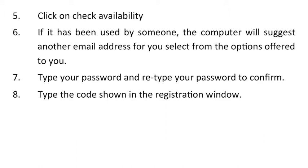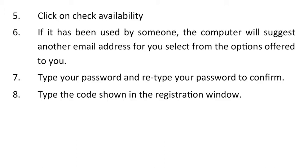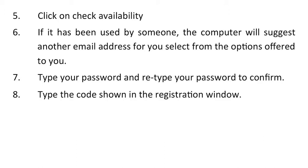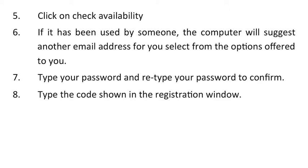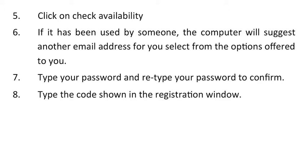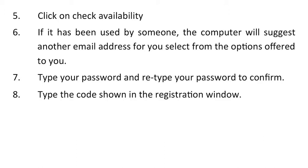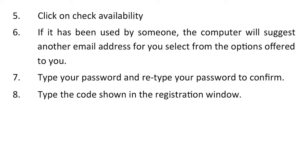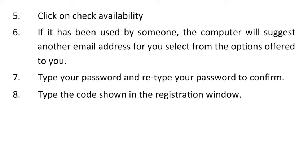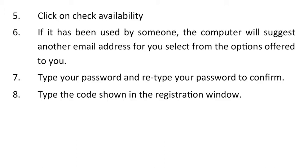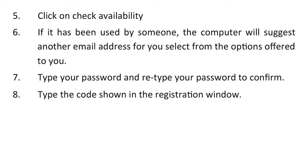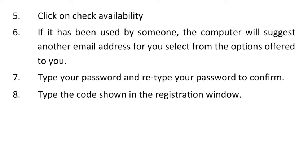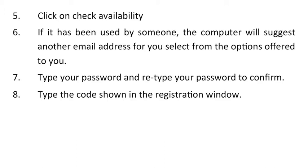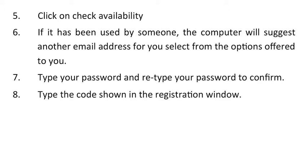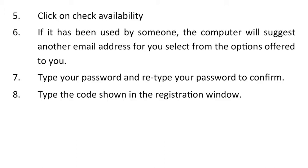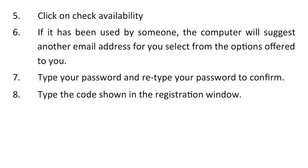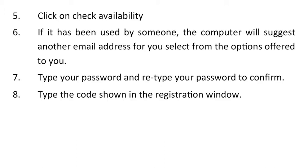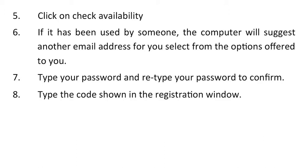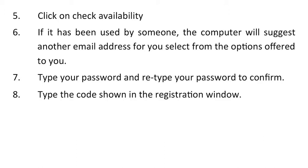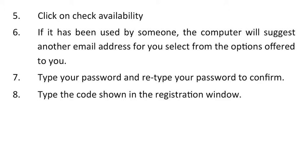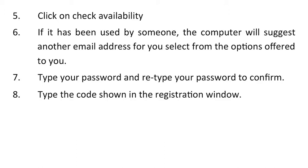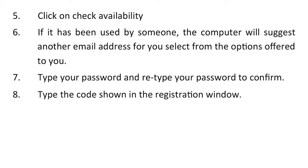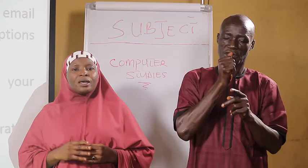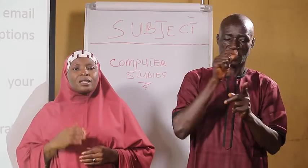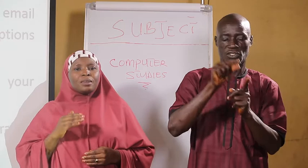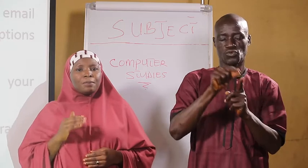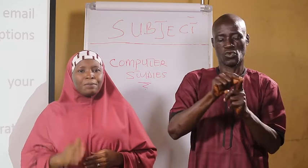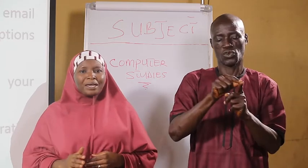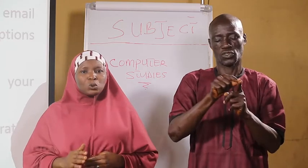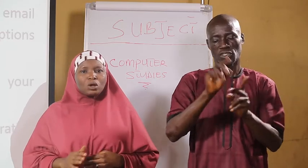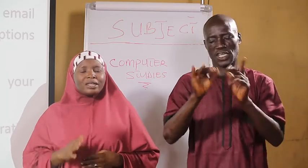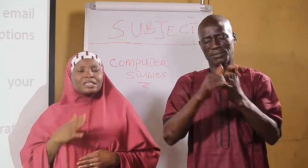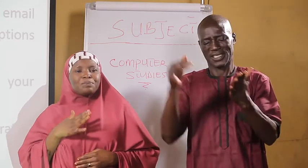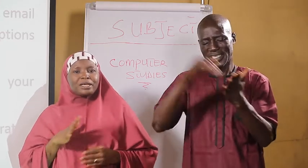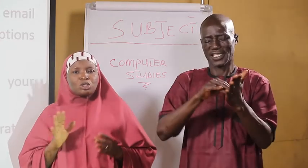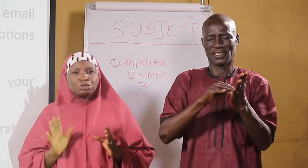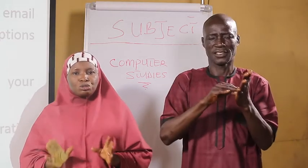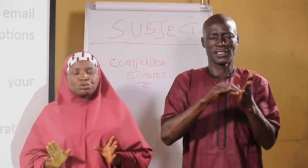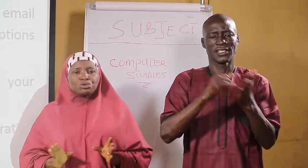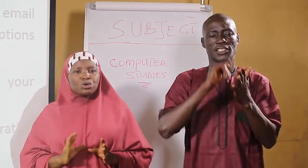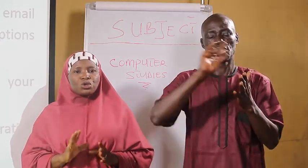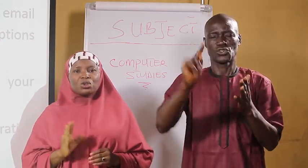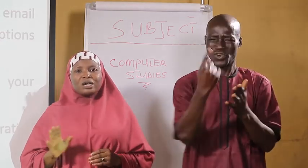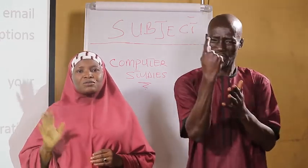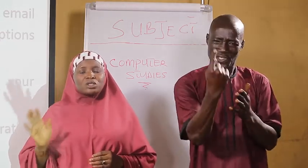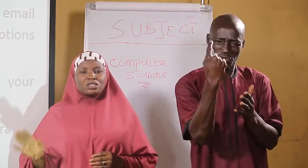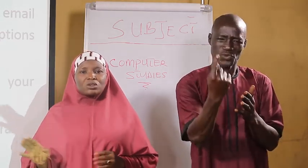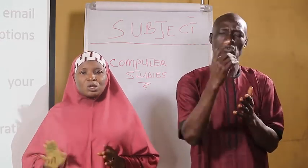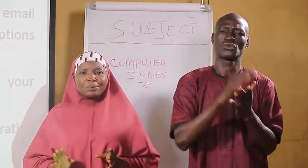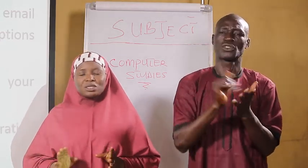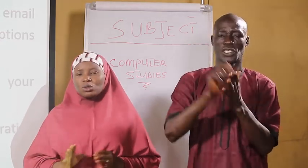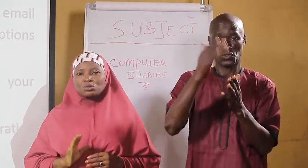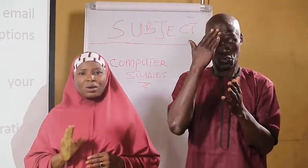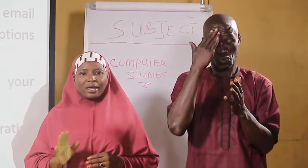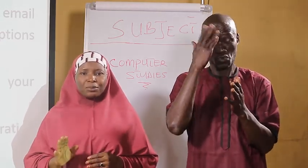your password and retype your password to confirm. Password is based on to you. You don't have to disclose